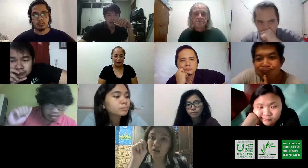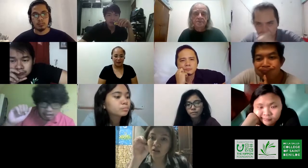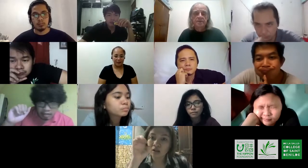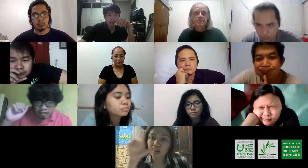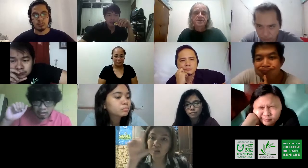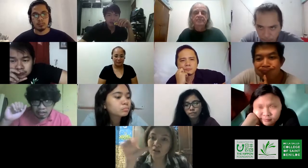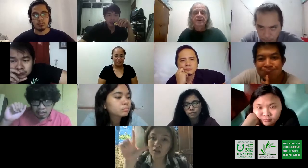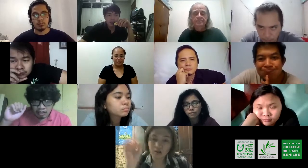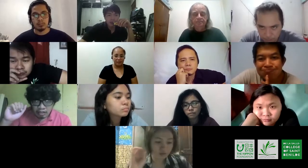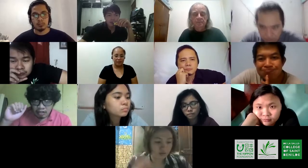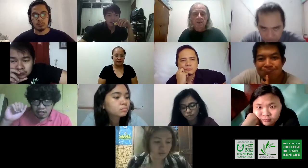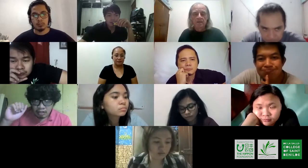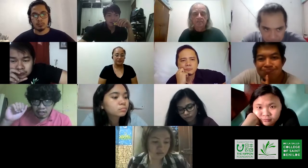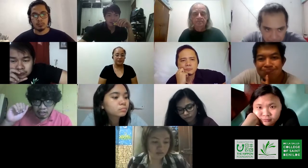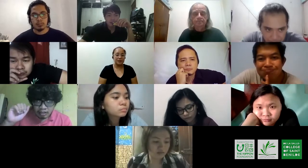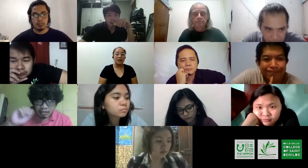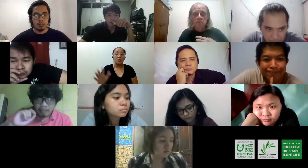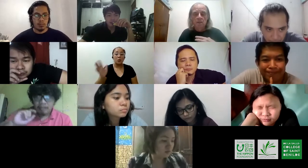It's in the Pacific